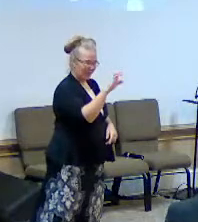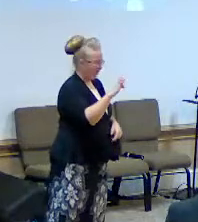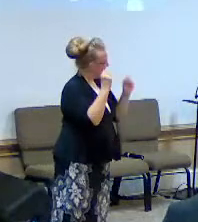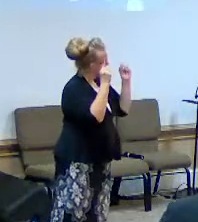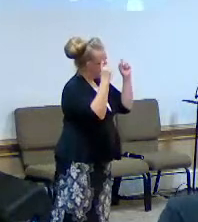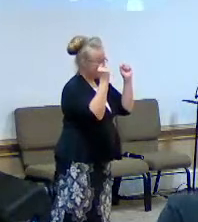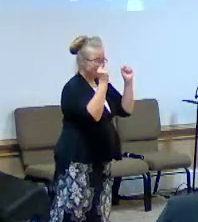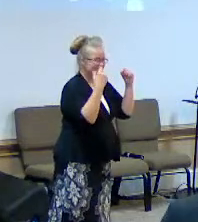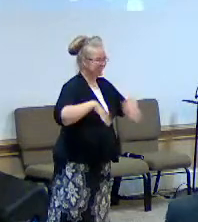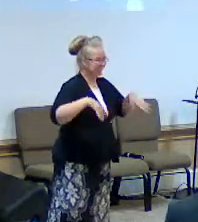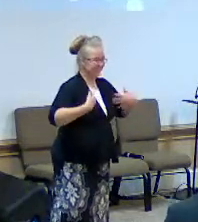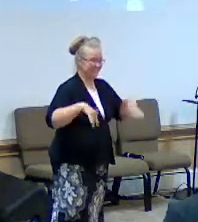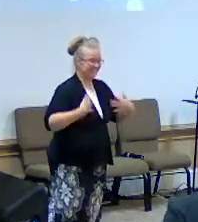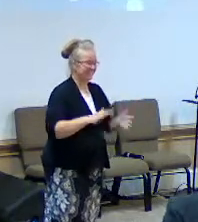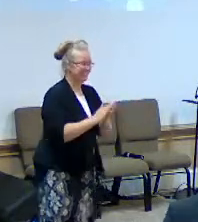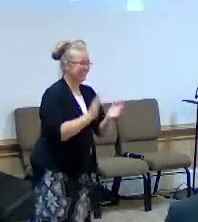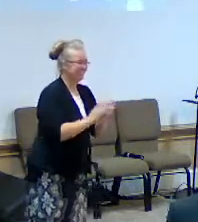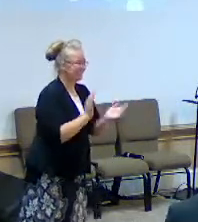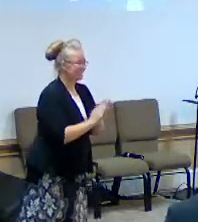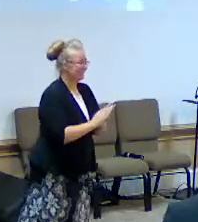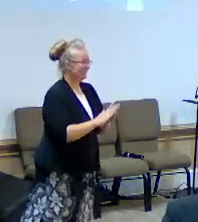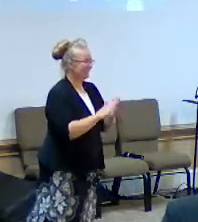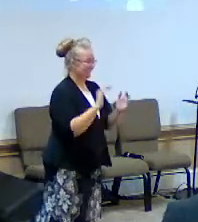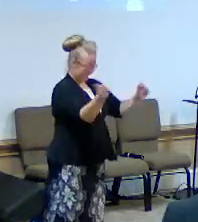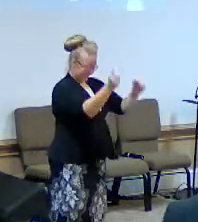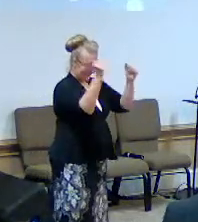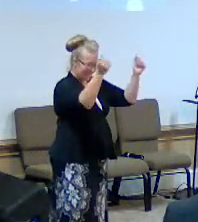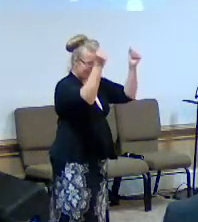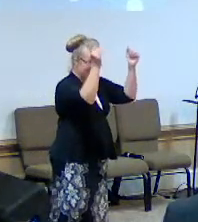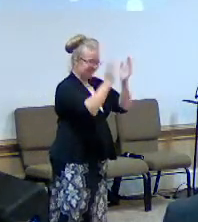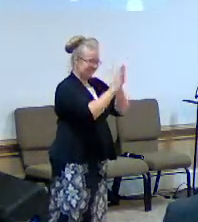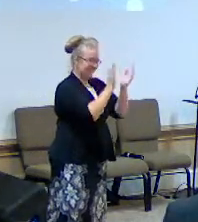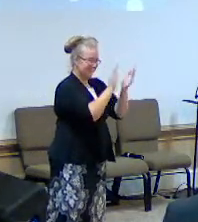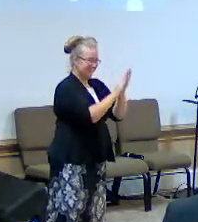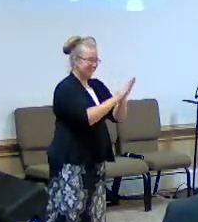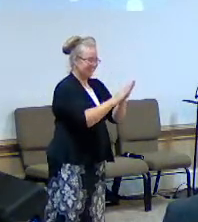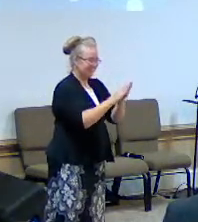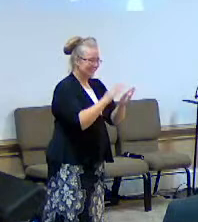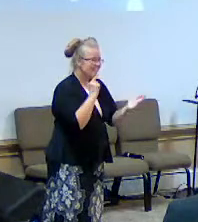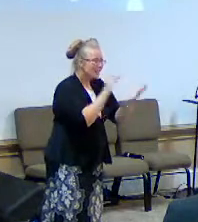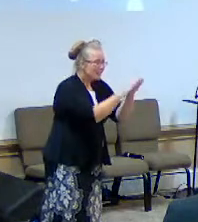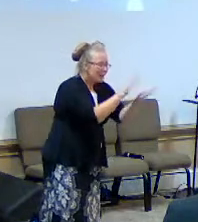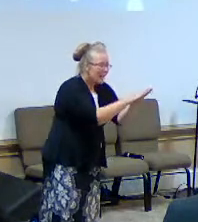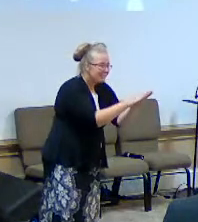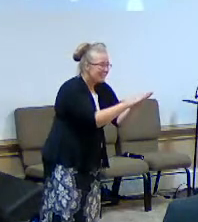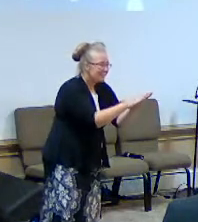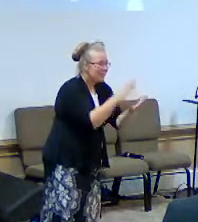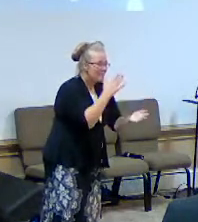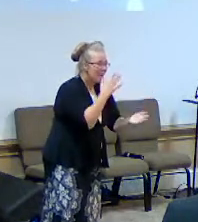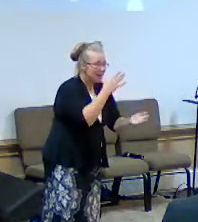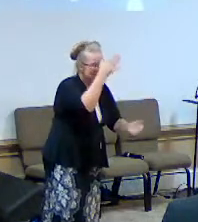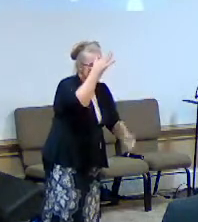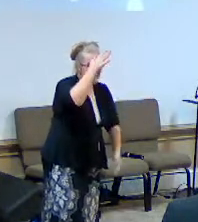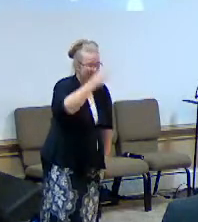That's awesome. I love it. Congratulations, Morganton. Congratulations, Mama and Dad.